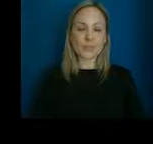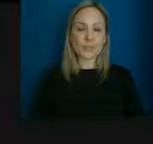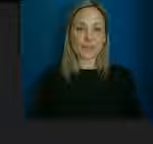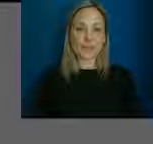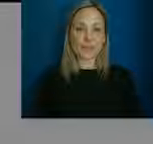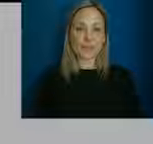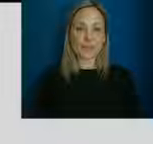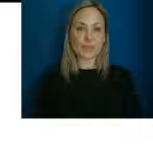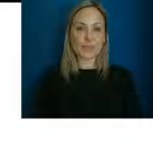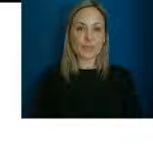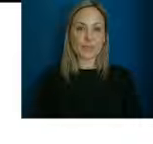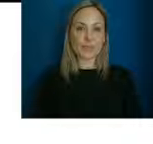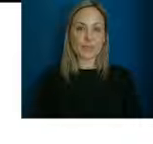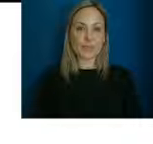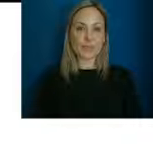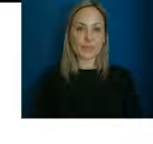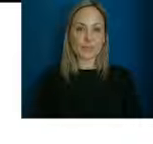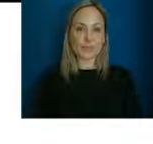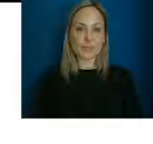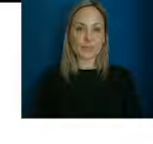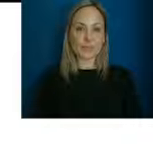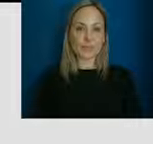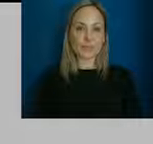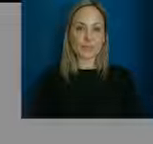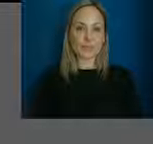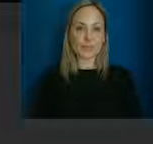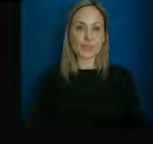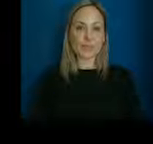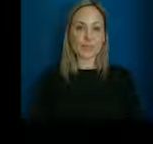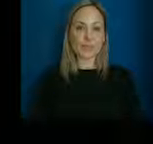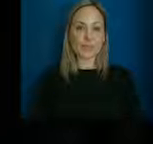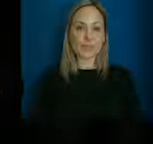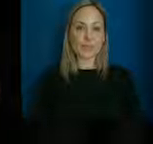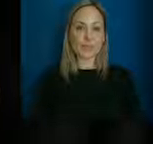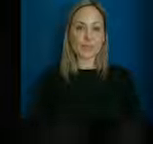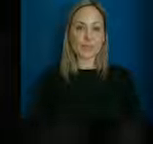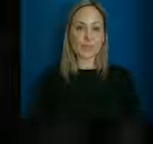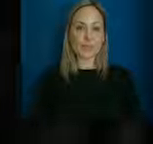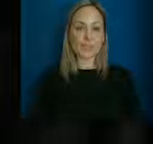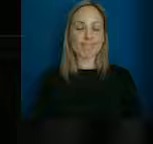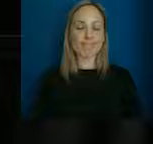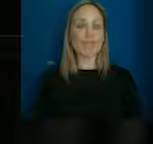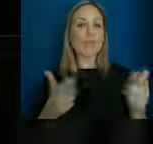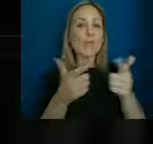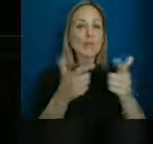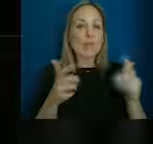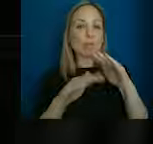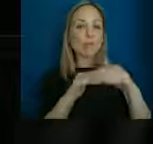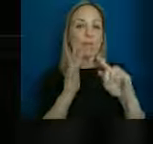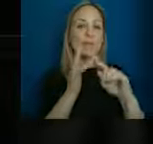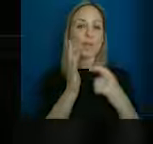For language around orientation, we have one sign that is different. That is for the word